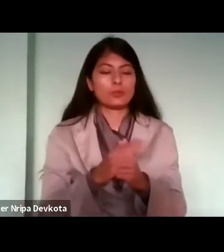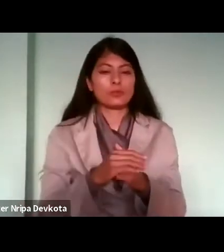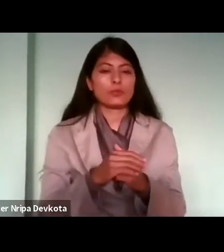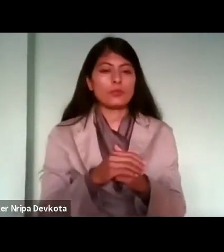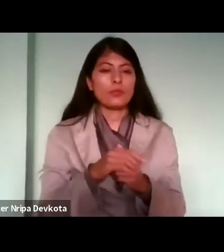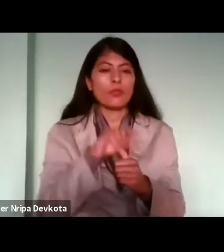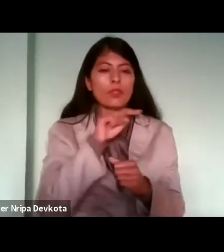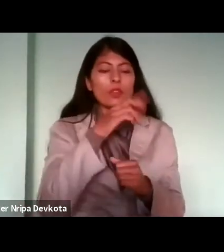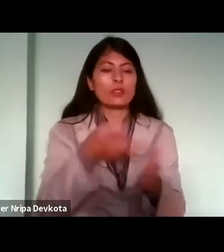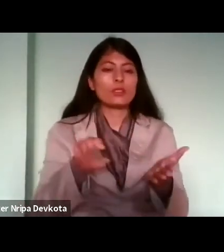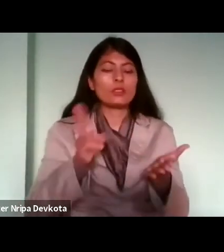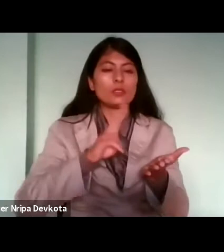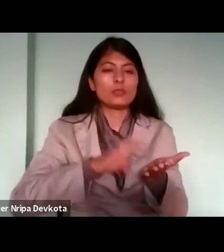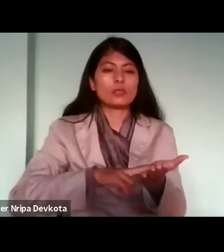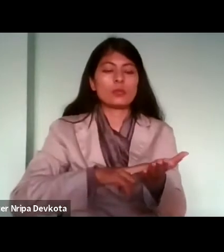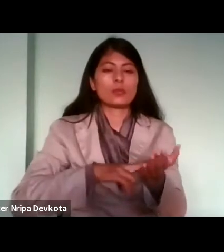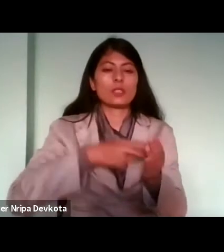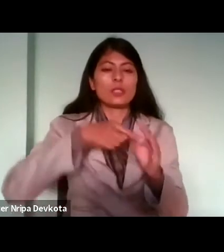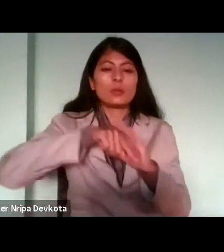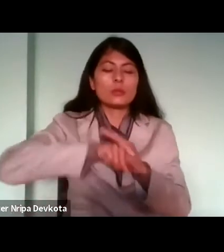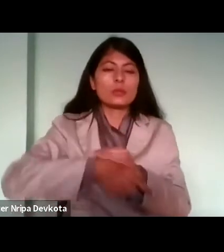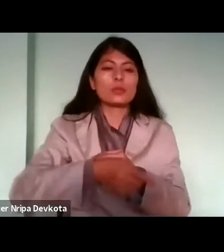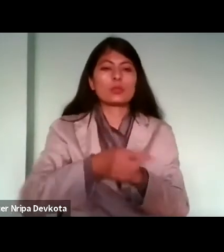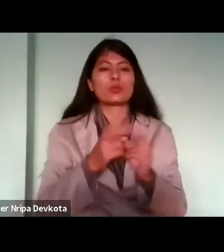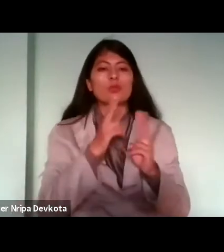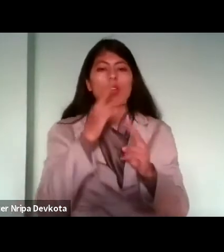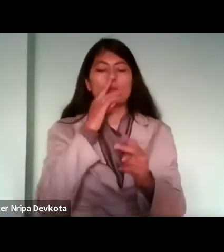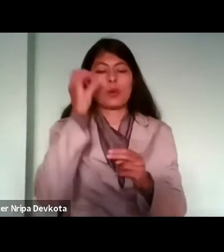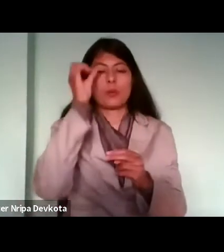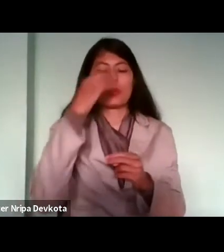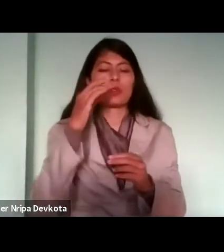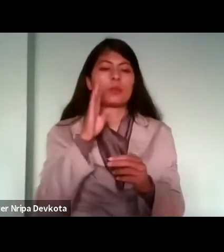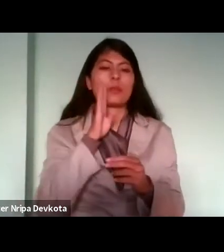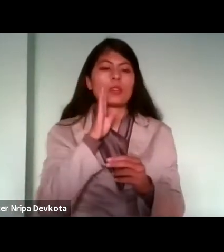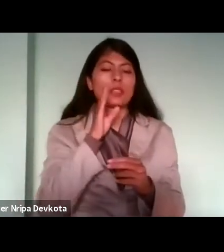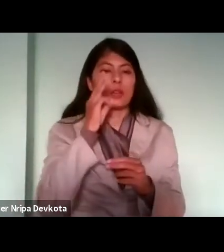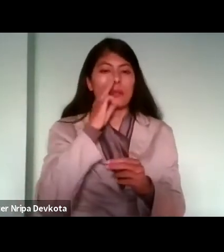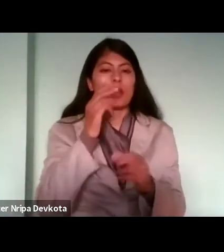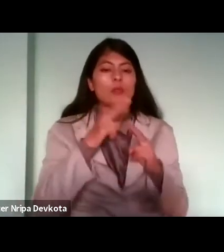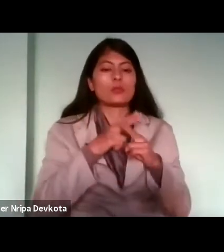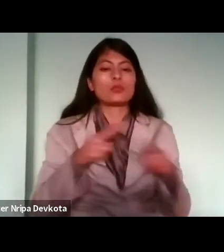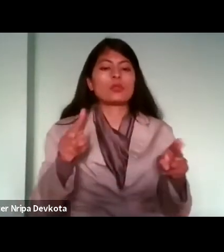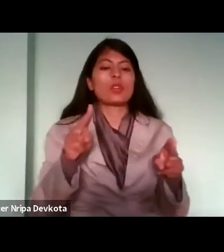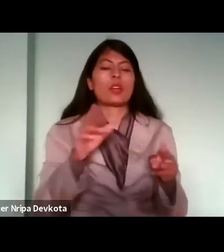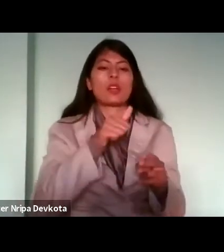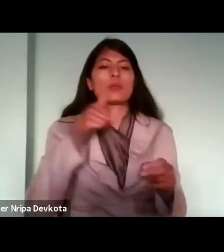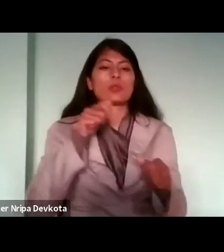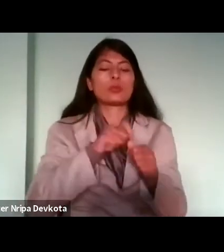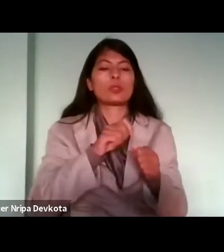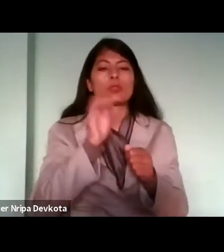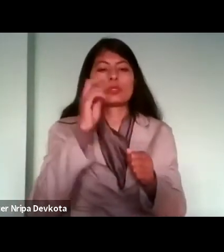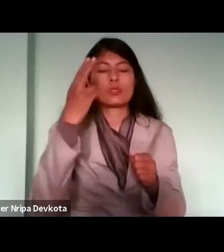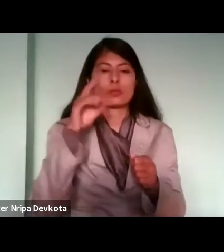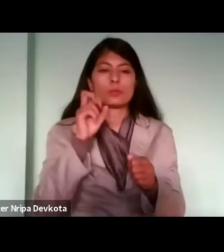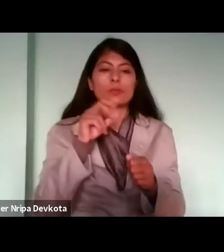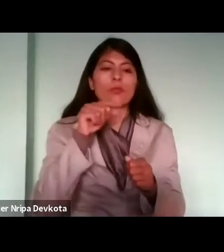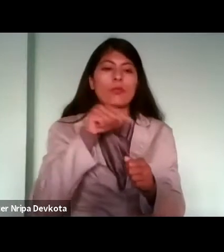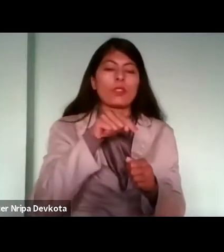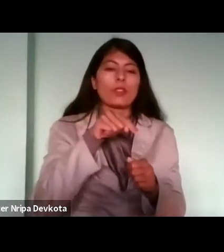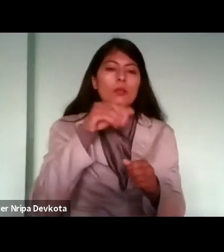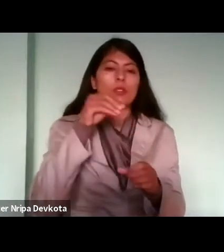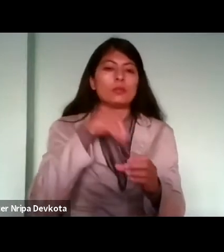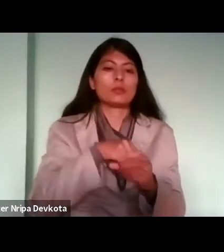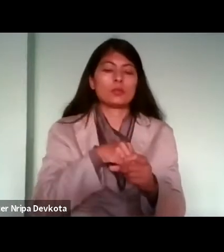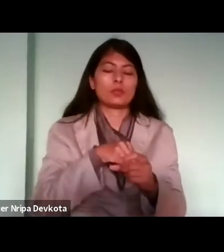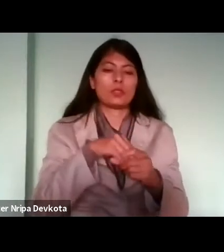it lays out very nicely in the introductory parts, the whole context, but it failed to make use of the